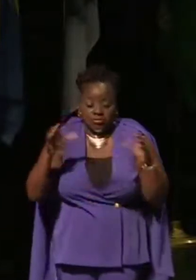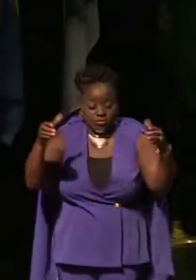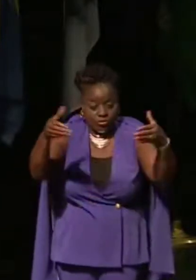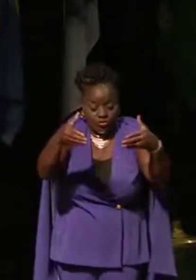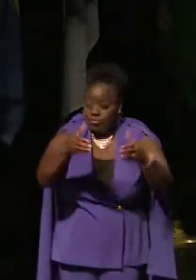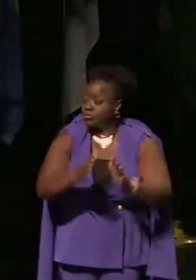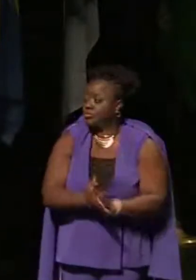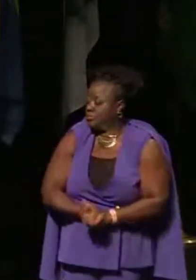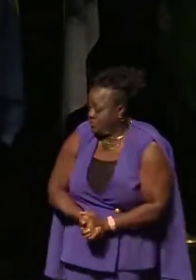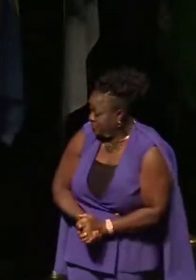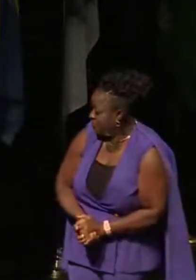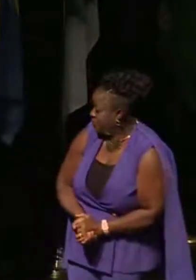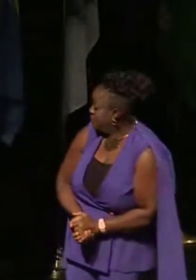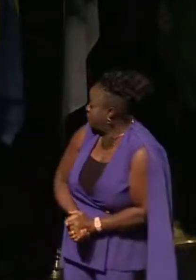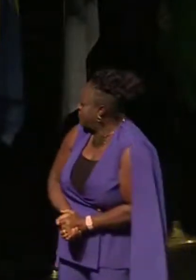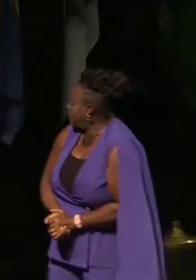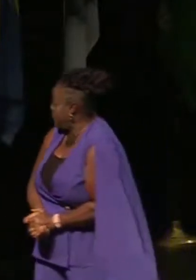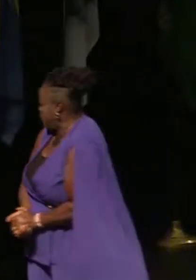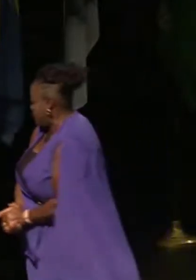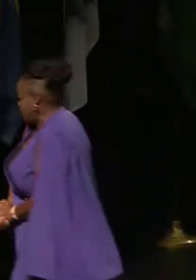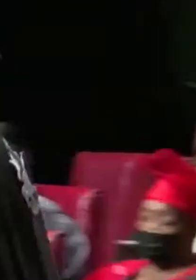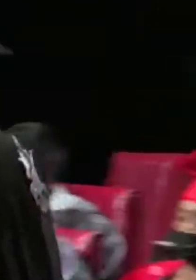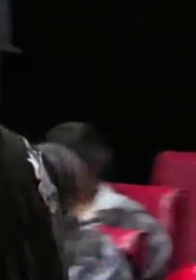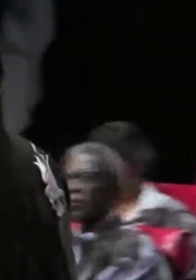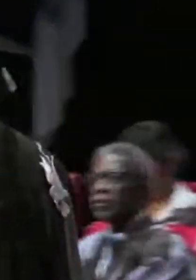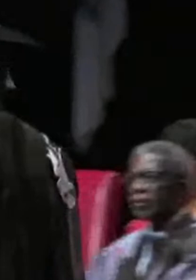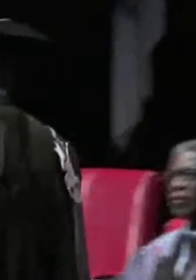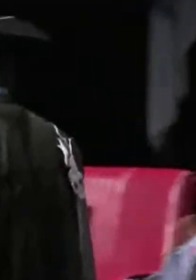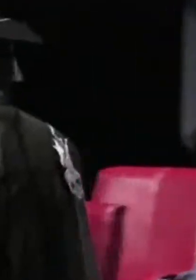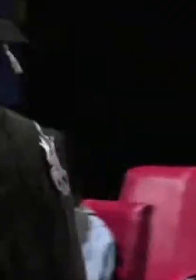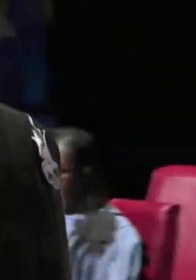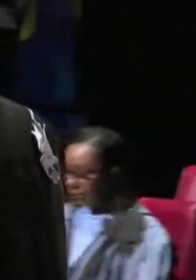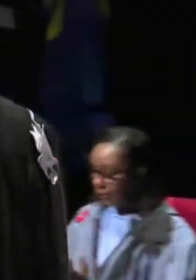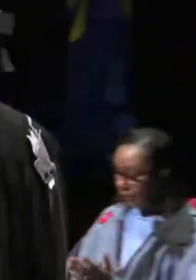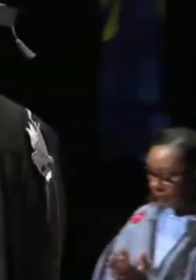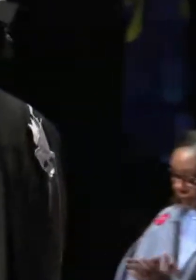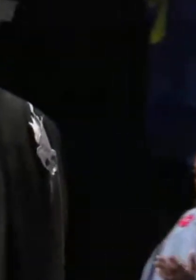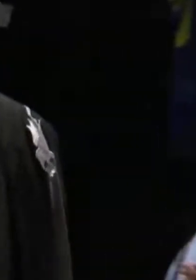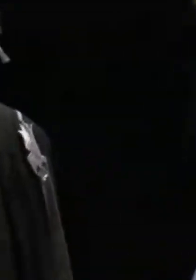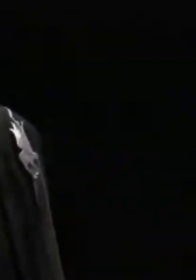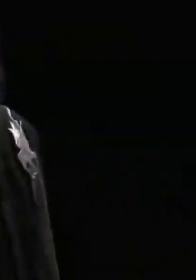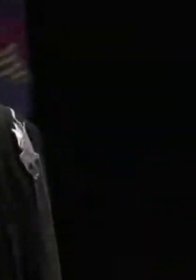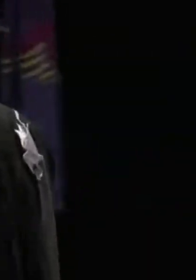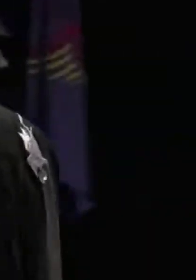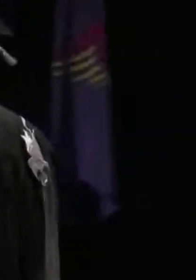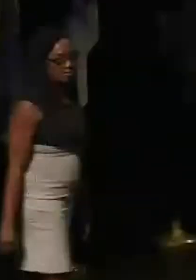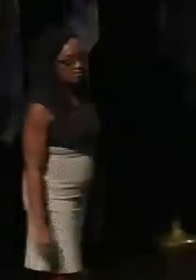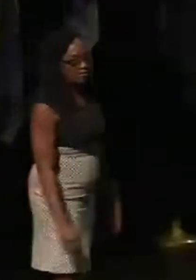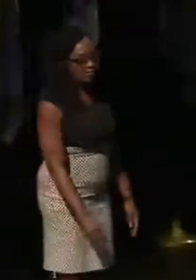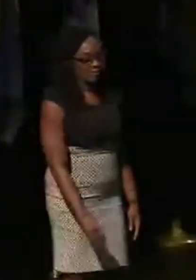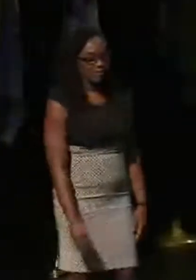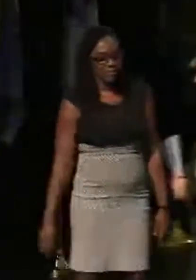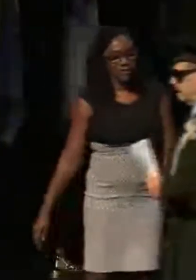gathering. Put your hands together and welcome Professor Clement Imbert.